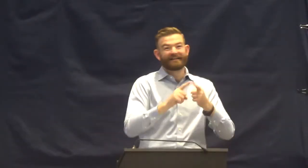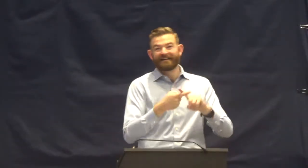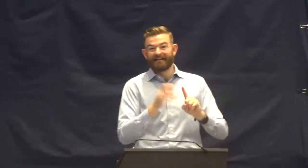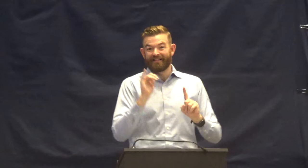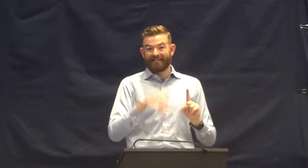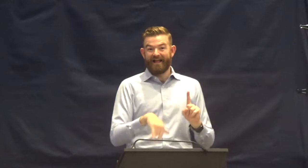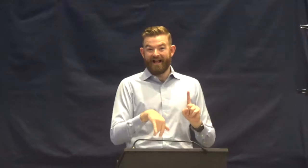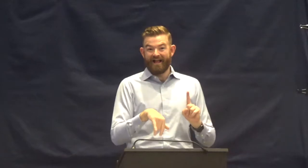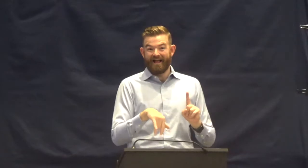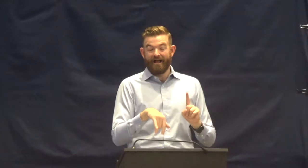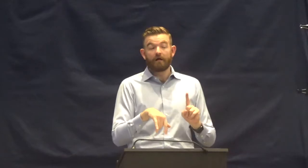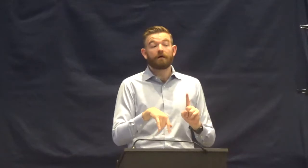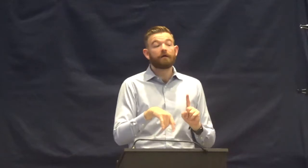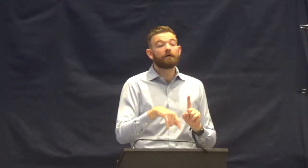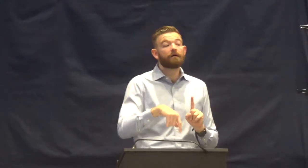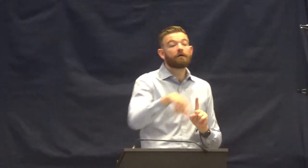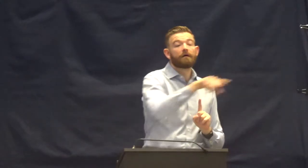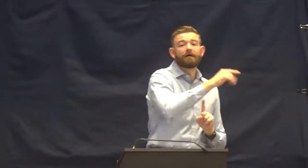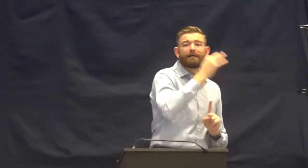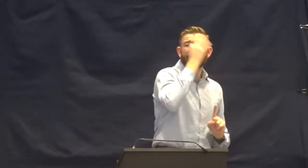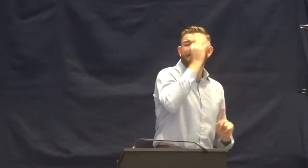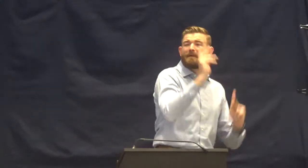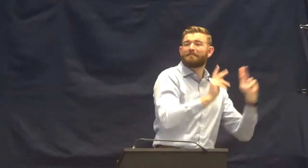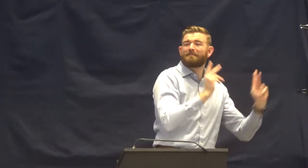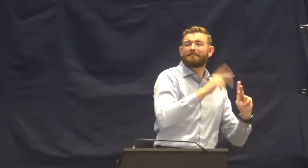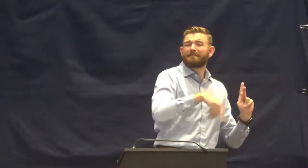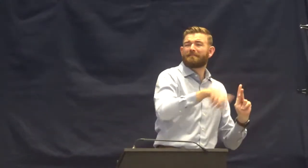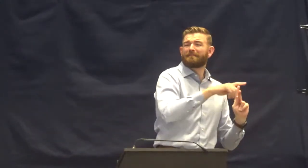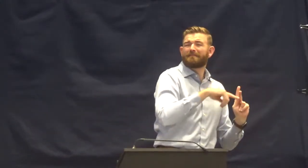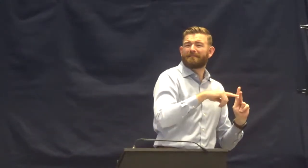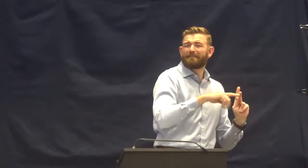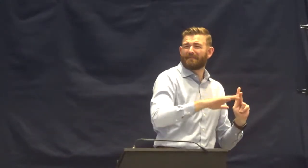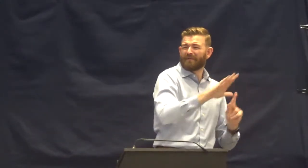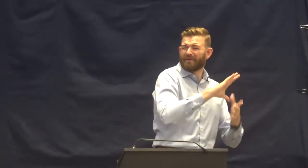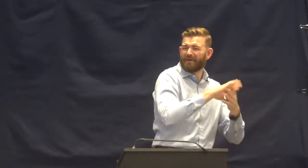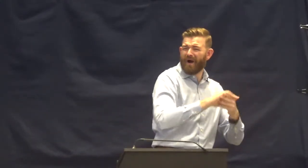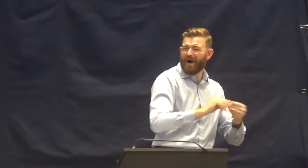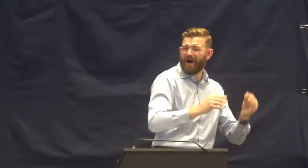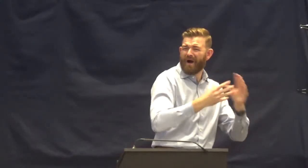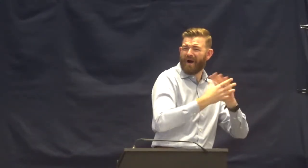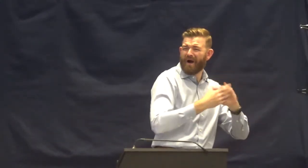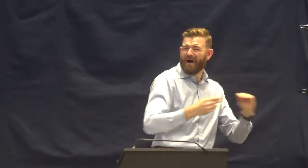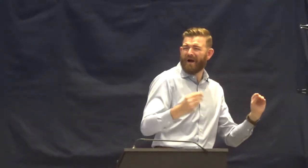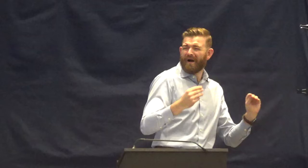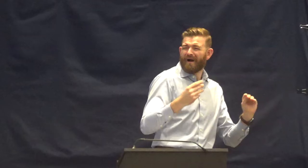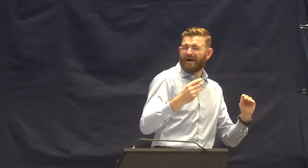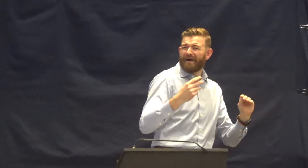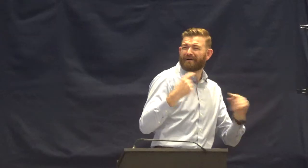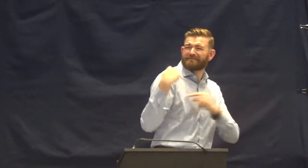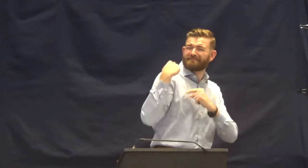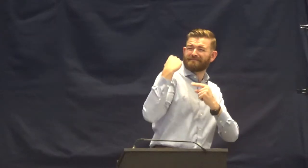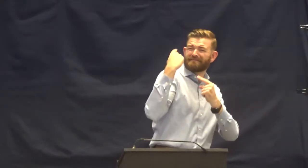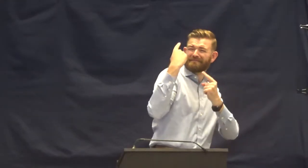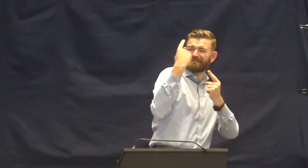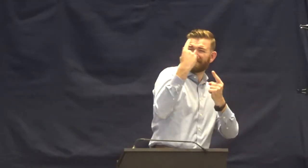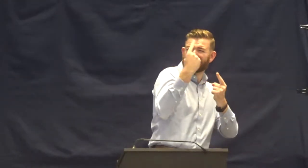Now, we all have that story of the Europeans and the indigenous folks becoming friends, but the indigenous